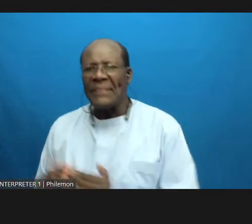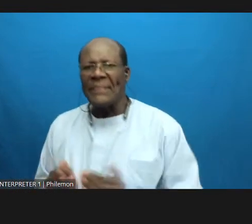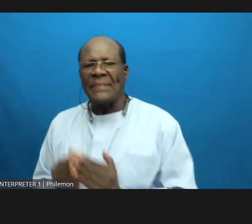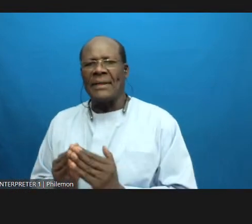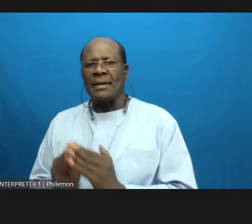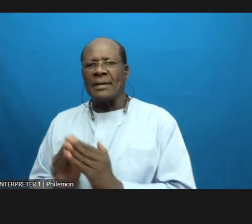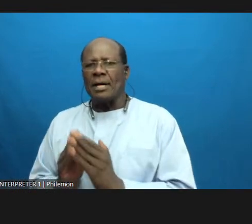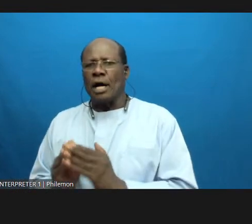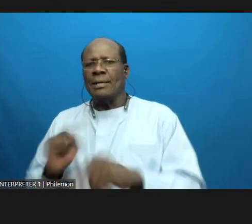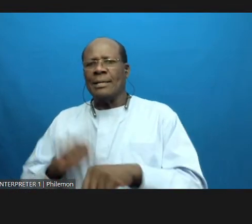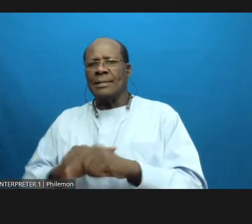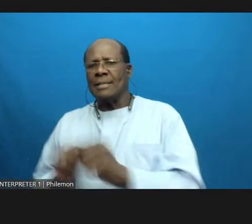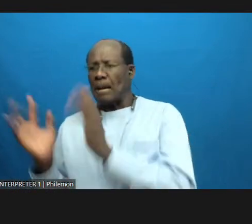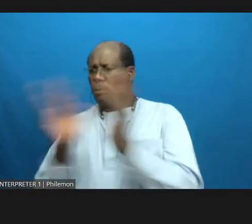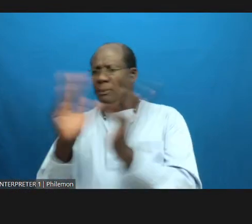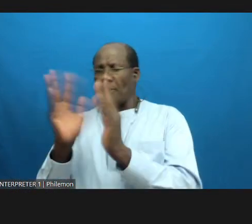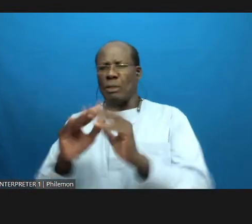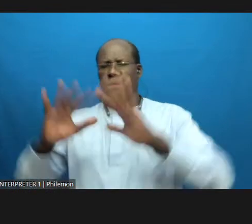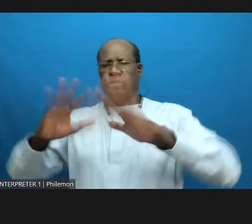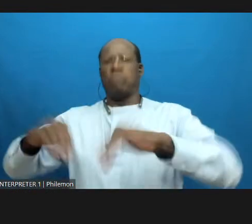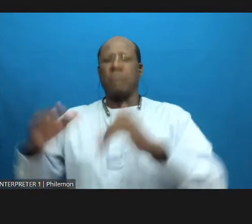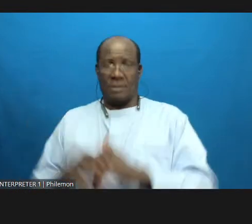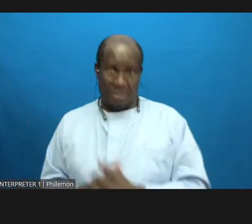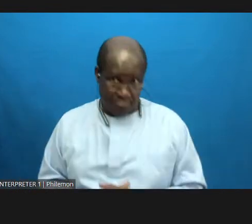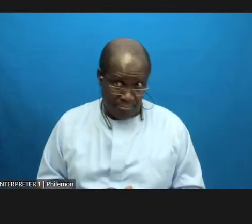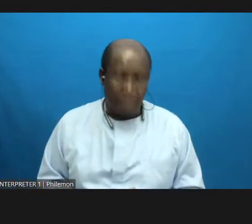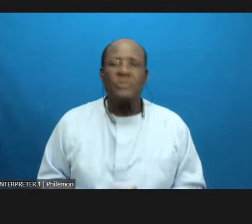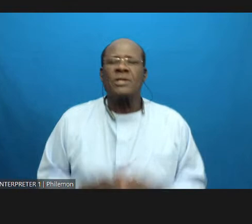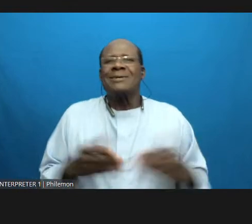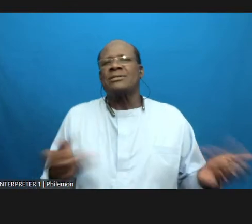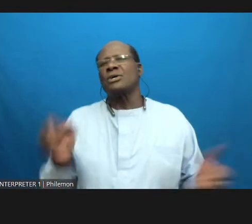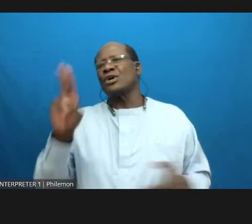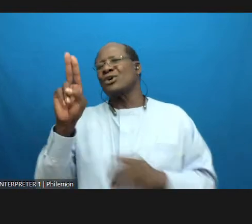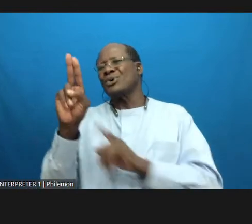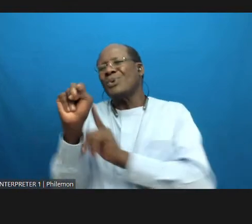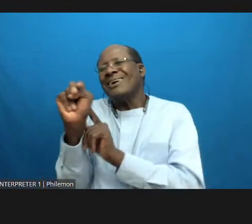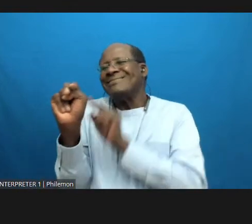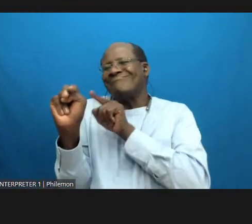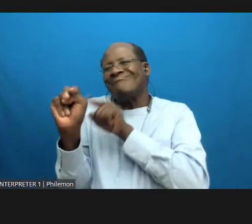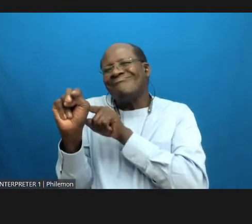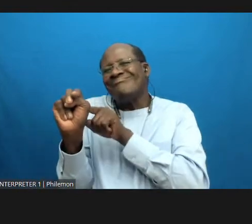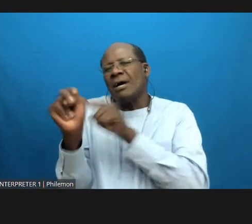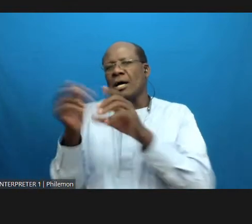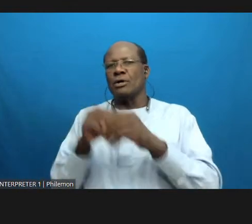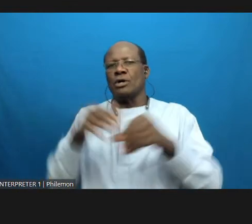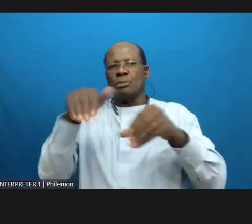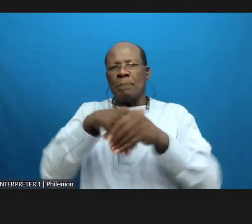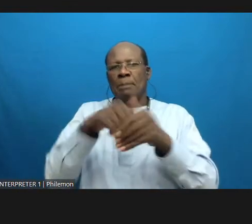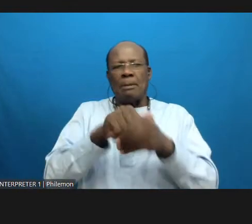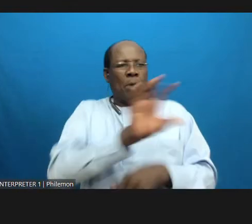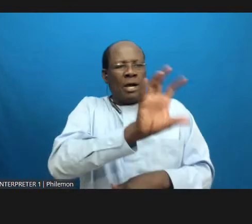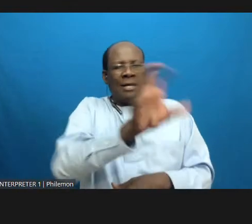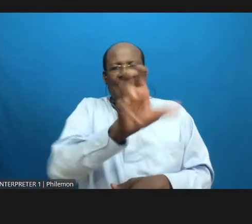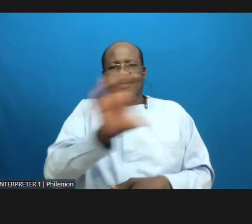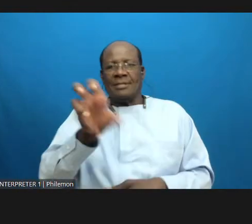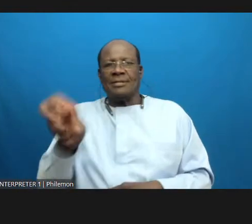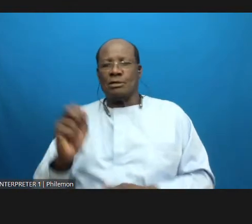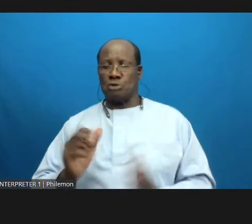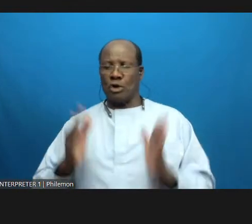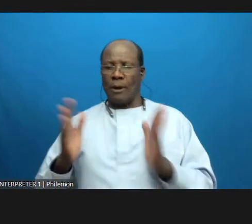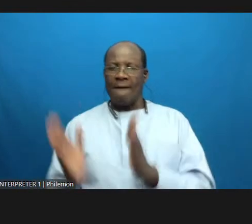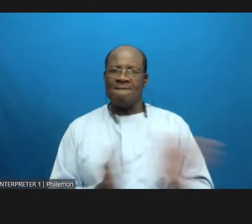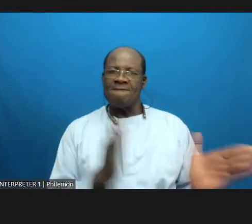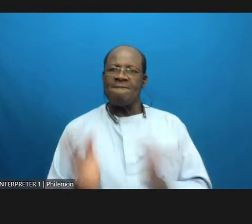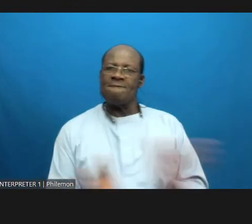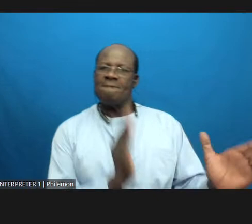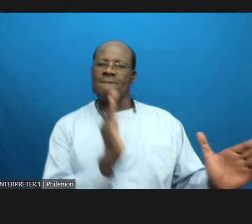There was a call also to have the United Nations and African Union member states to plan for and integrate volunteers into to